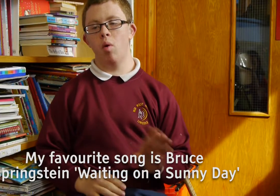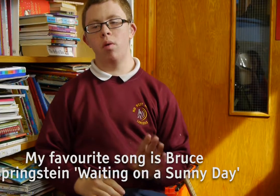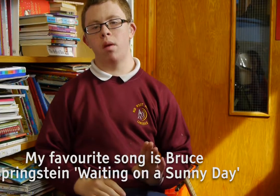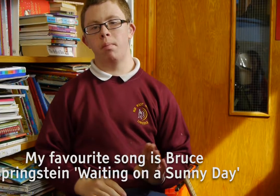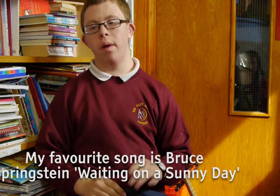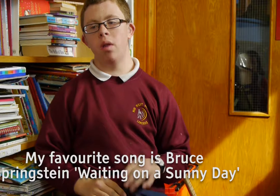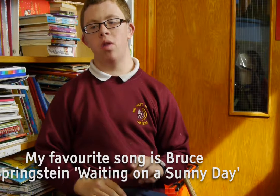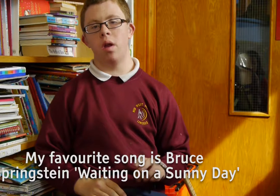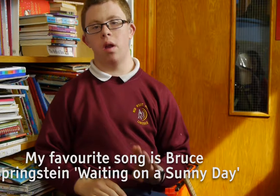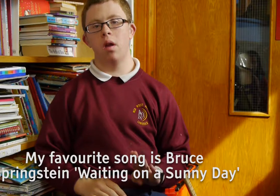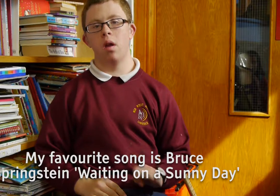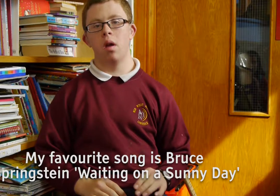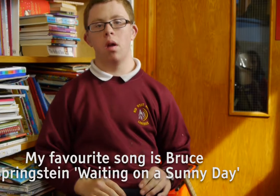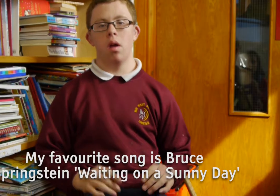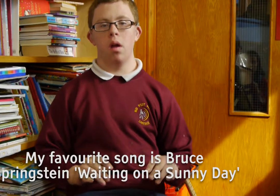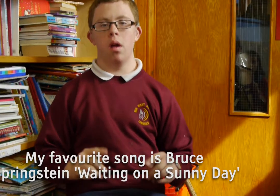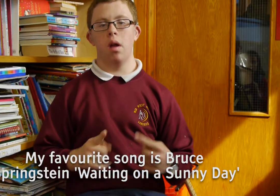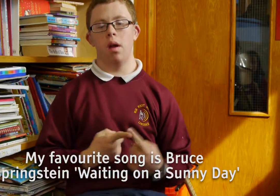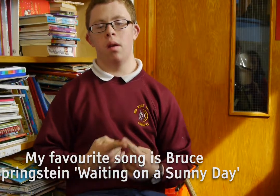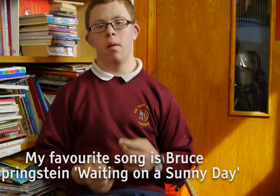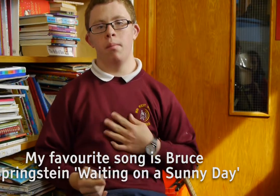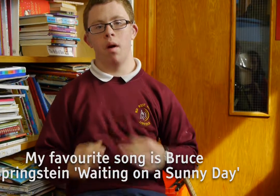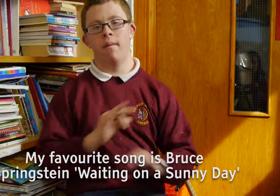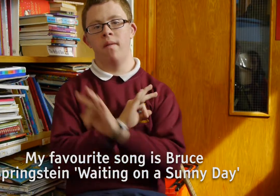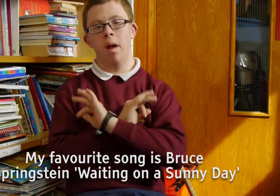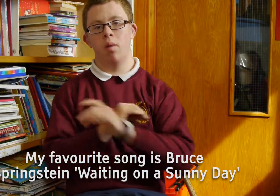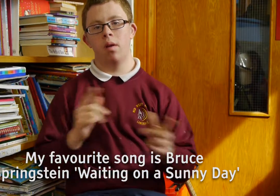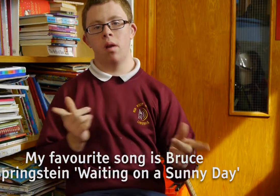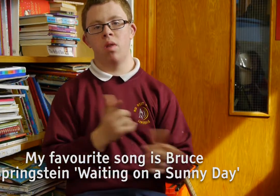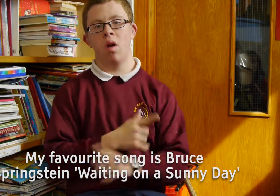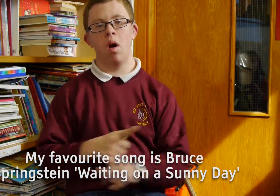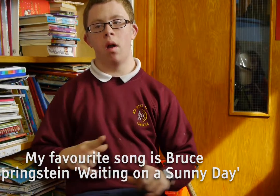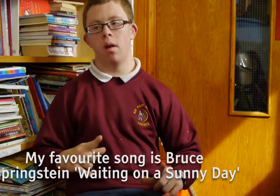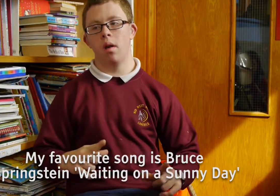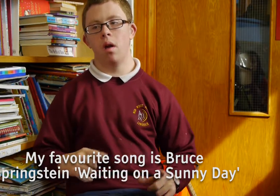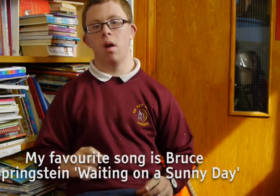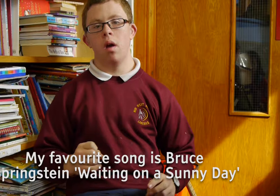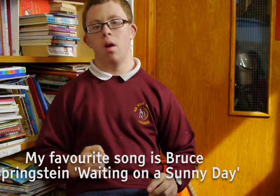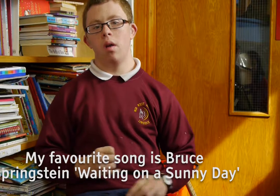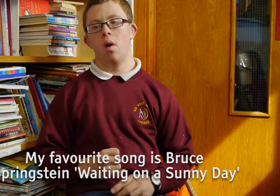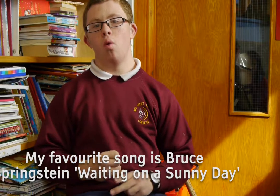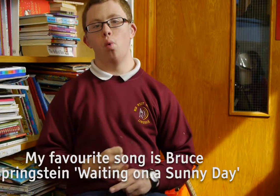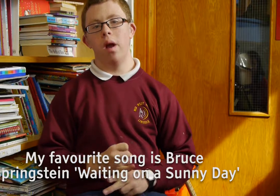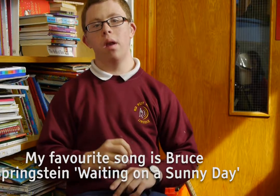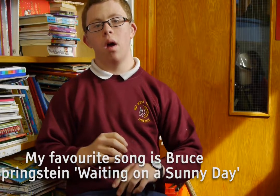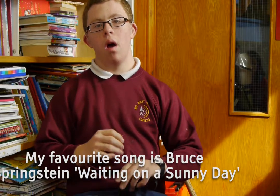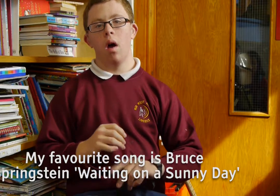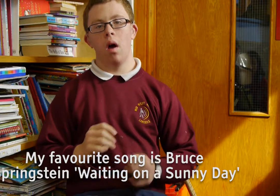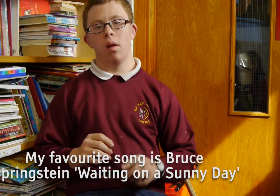Boot Be Soon is my favorite song. Wait on